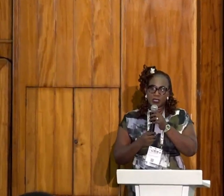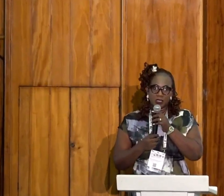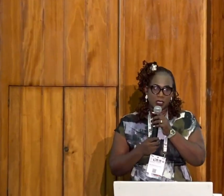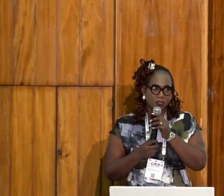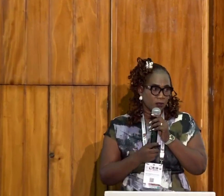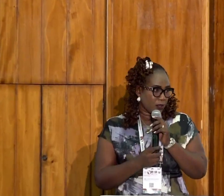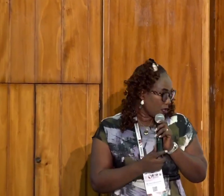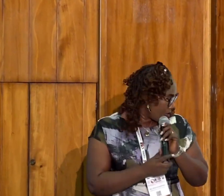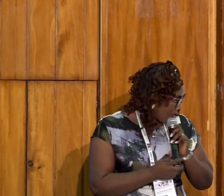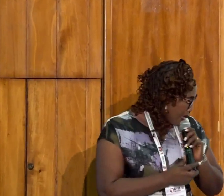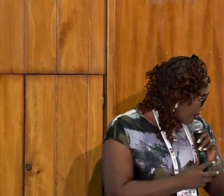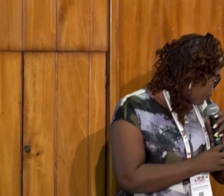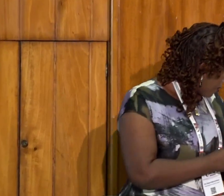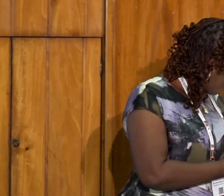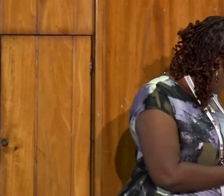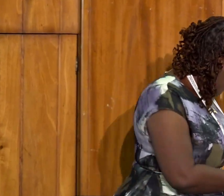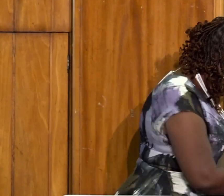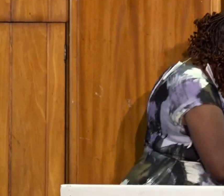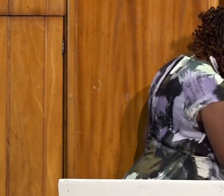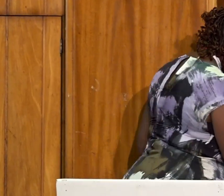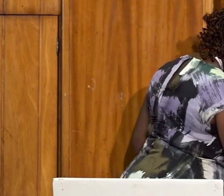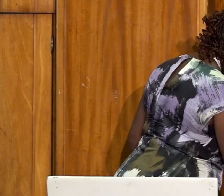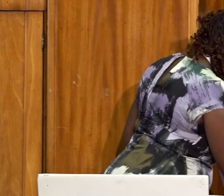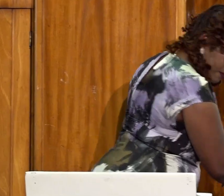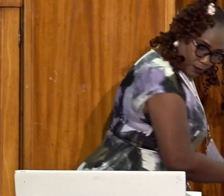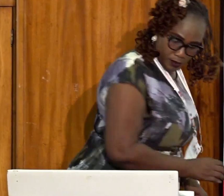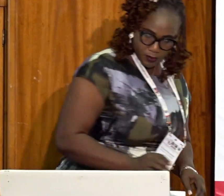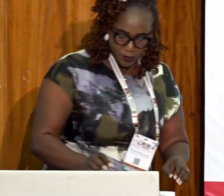his presentation. Thank you.